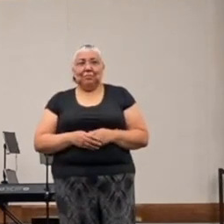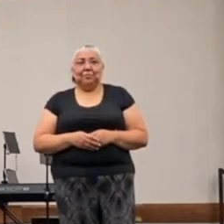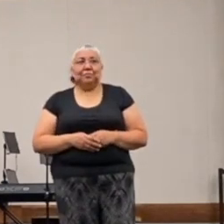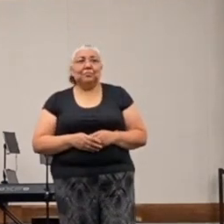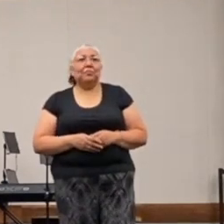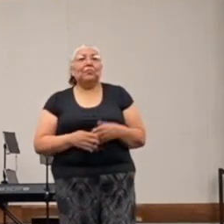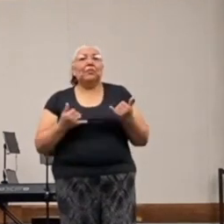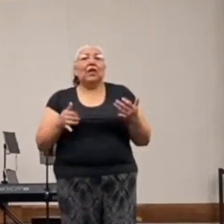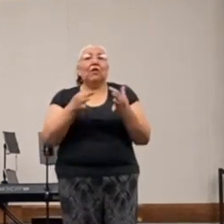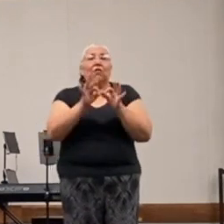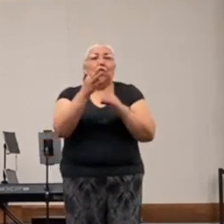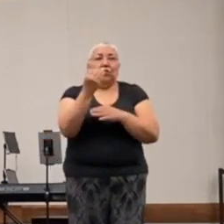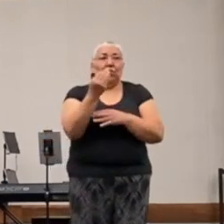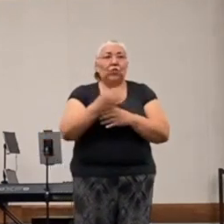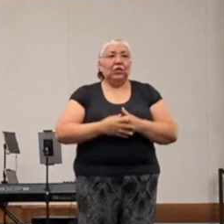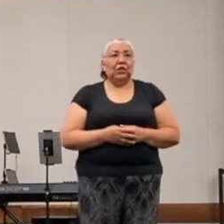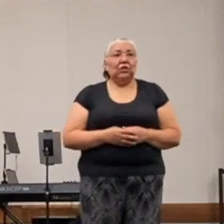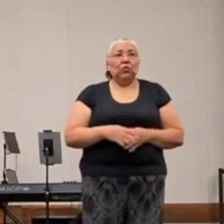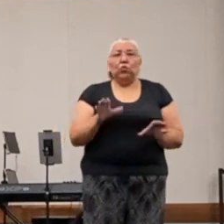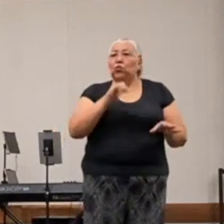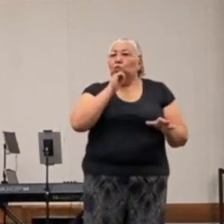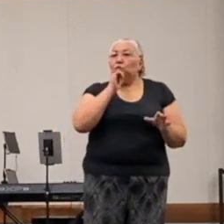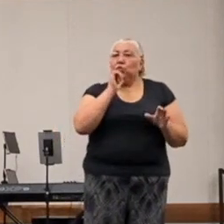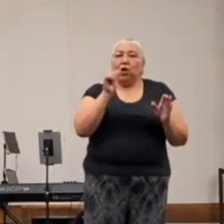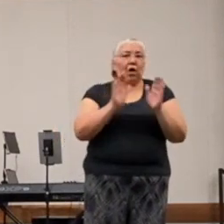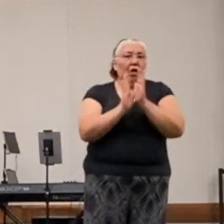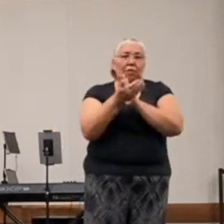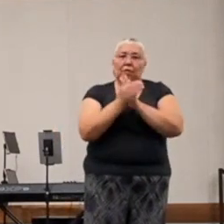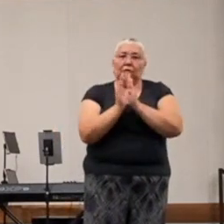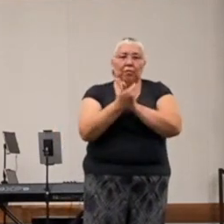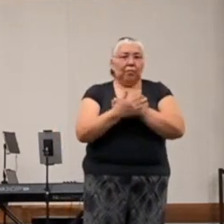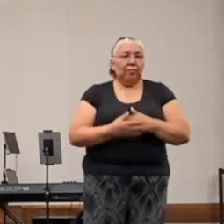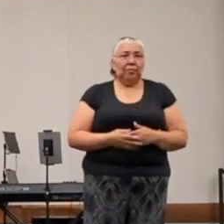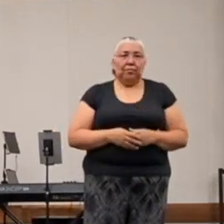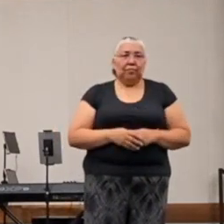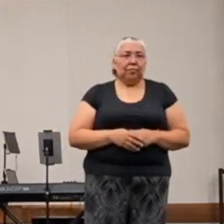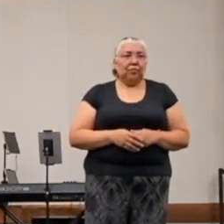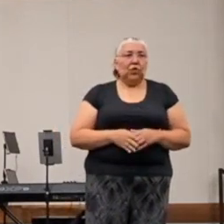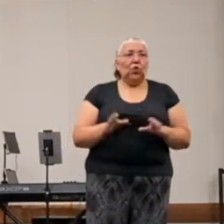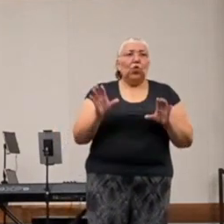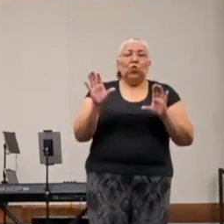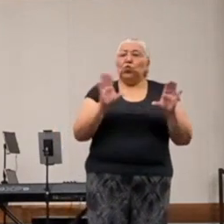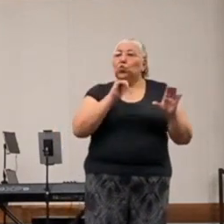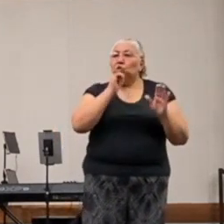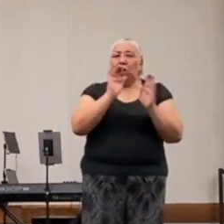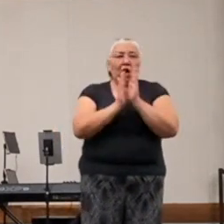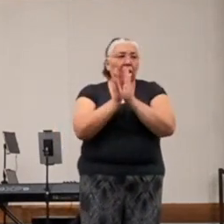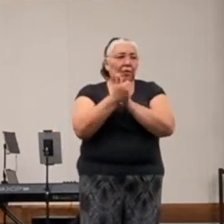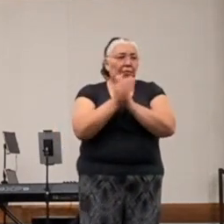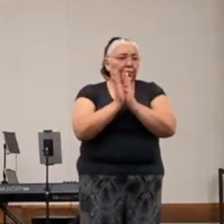right, verse 14, okay? Do not commit adultery. Say that out loud.